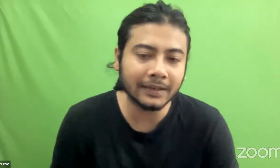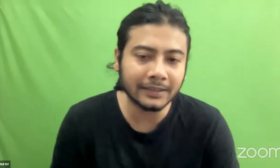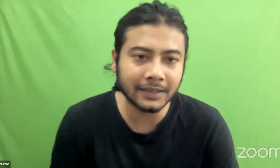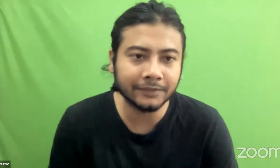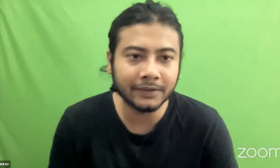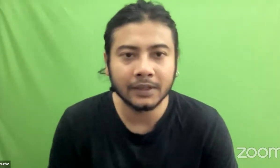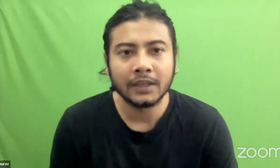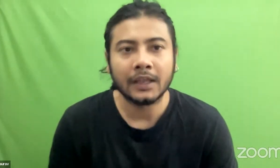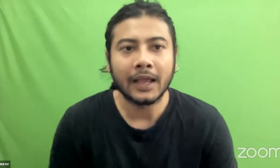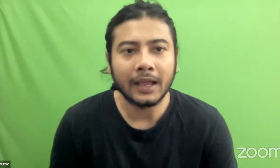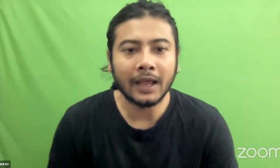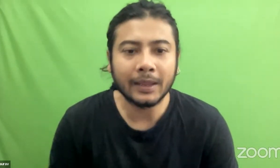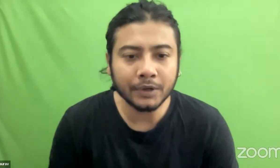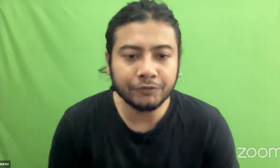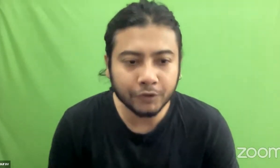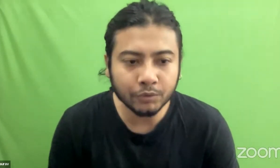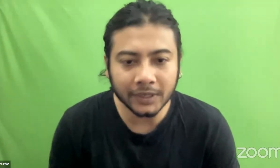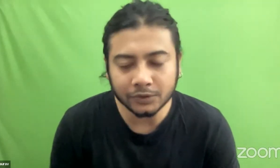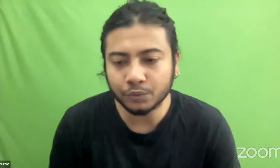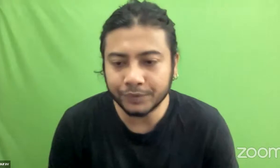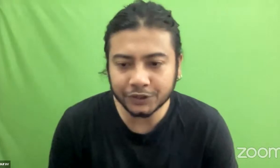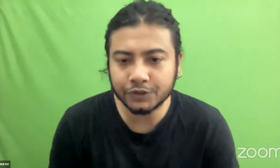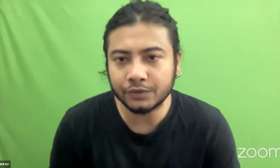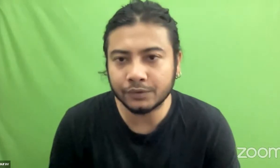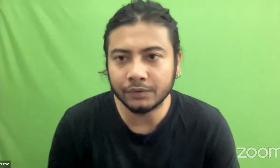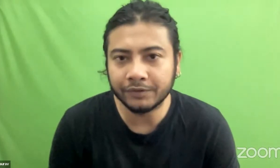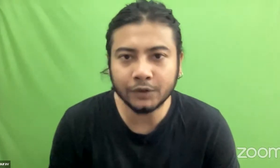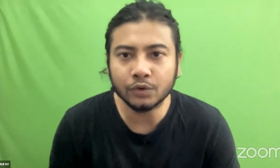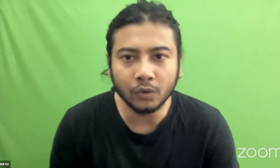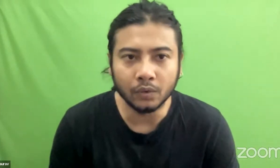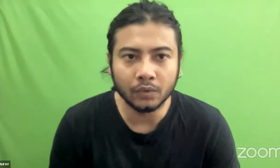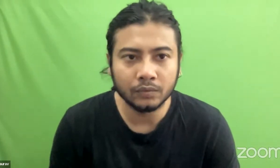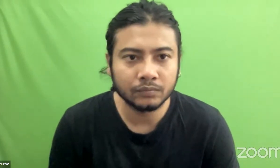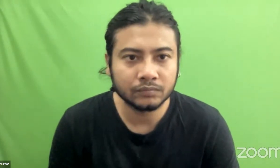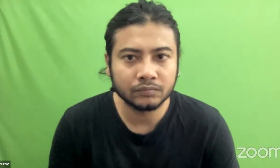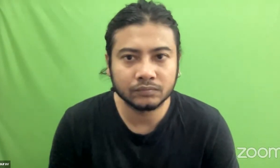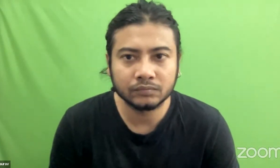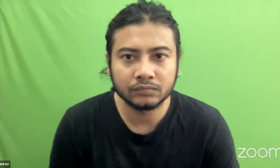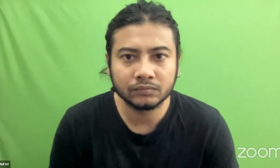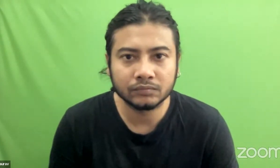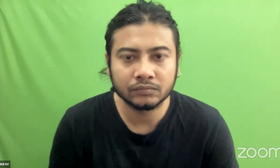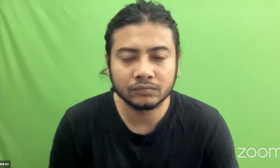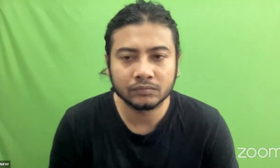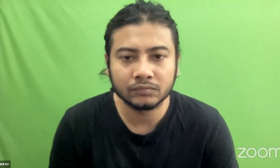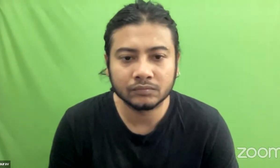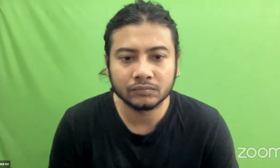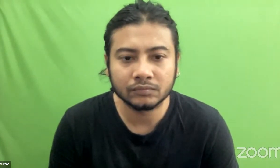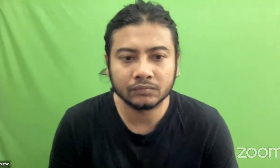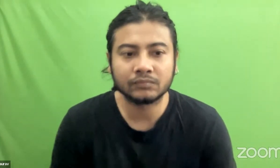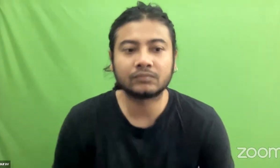next life. I'm confused as to which way to go. Both.